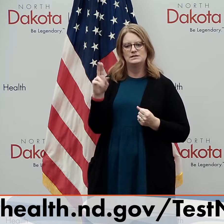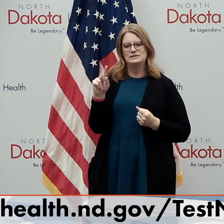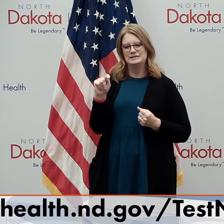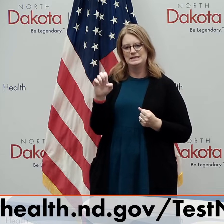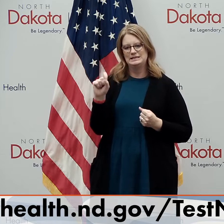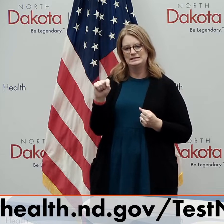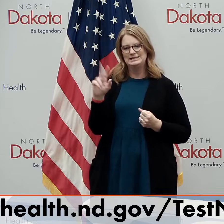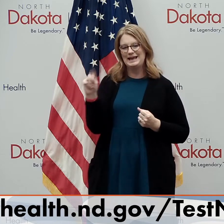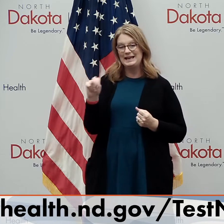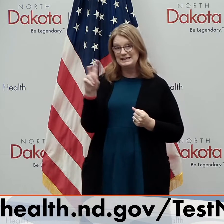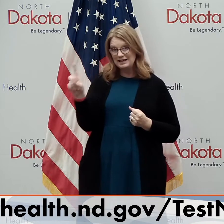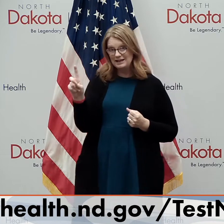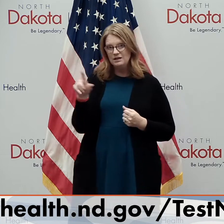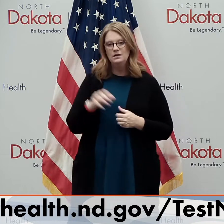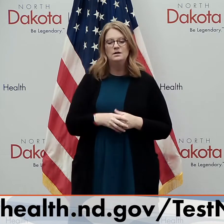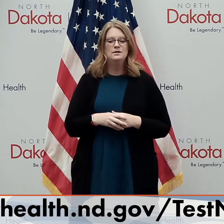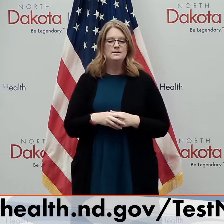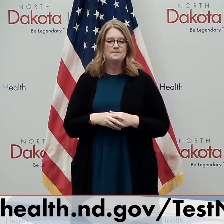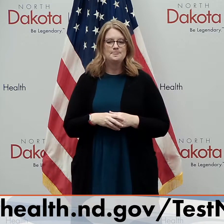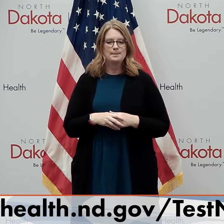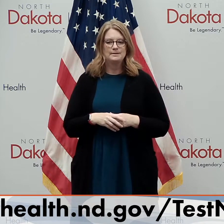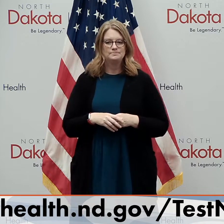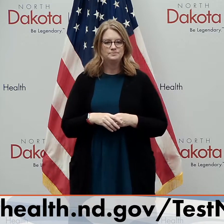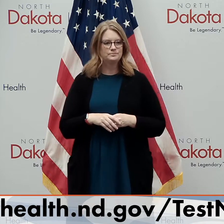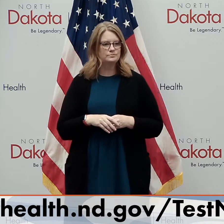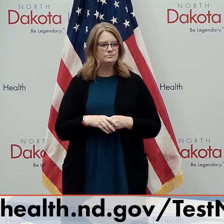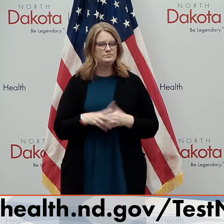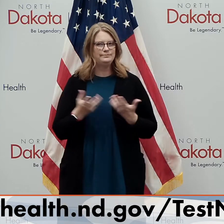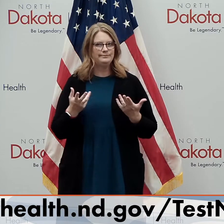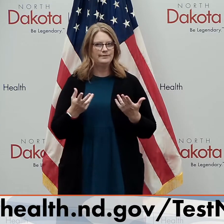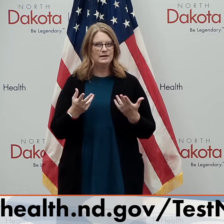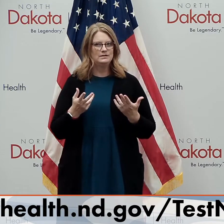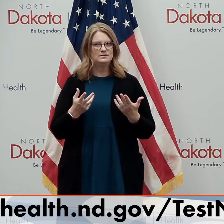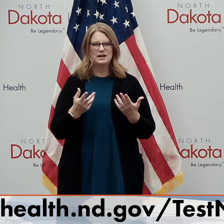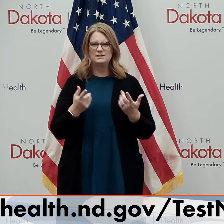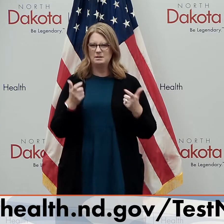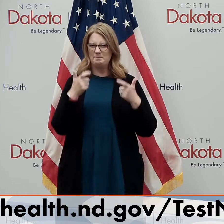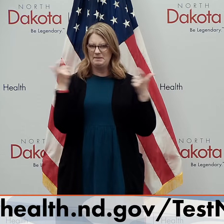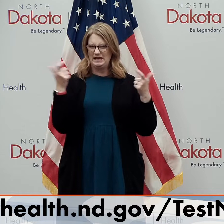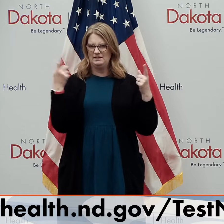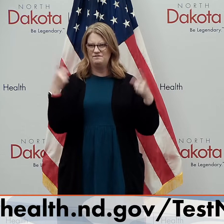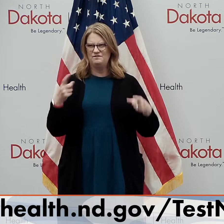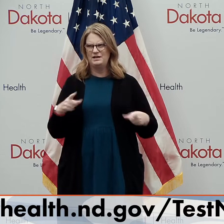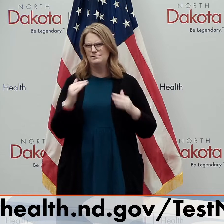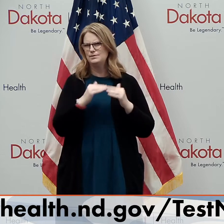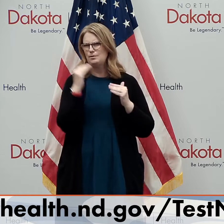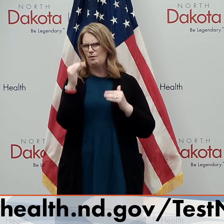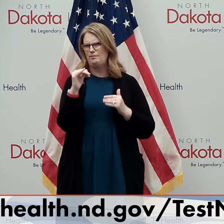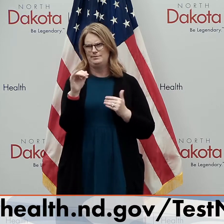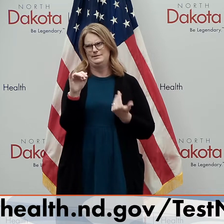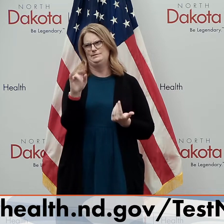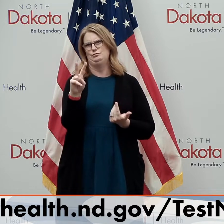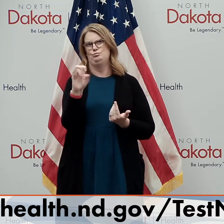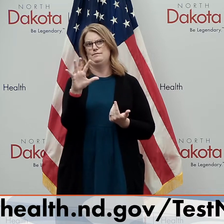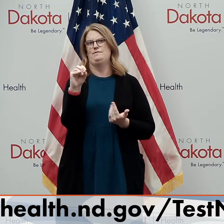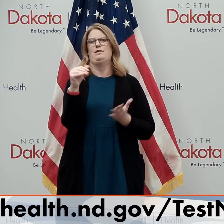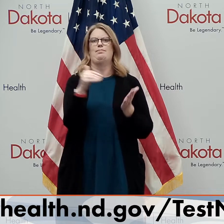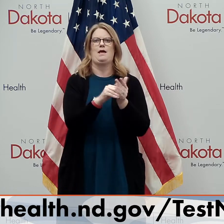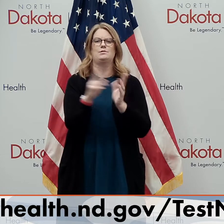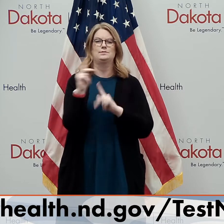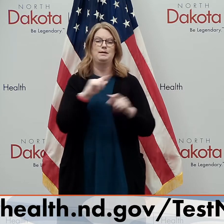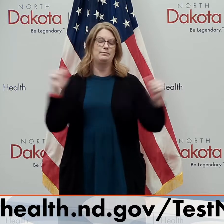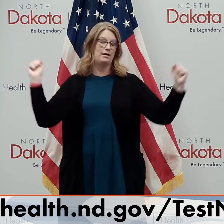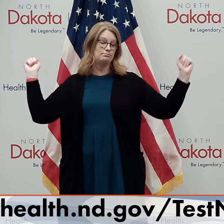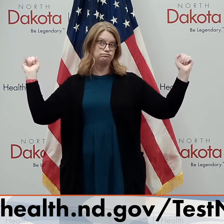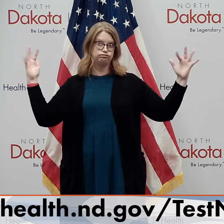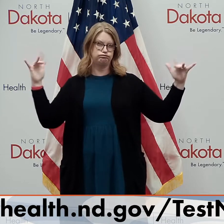health.nd.gov/testnd. And when we take a look at these, this is what I'll call it a mega event. I think it was estimated there was over 250,000